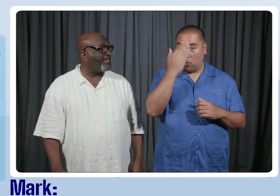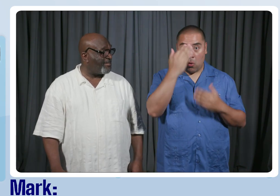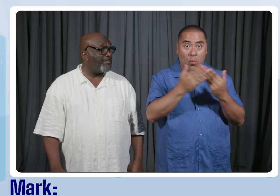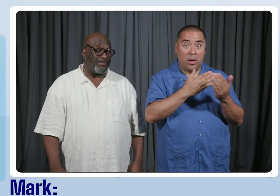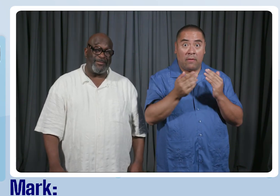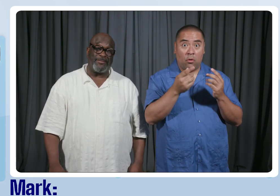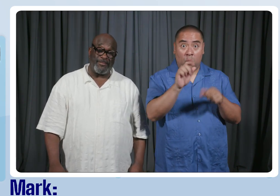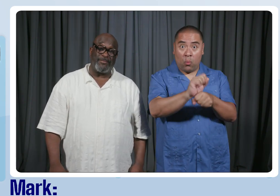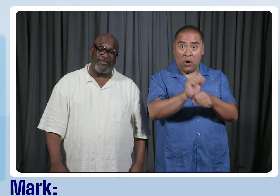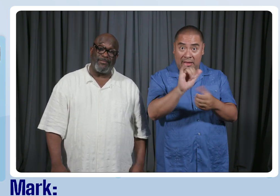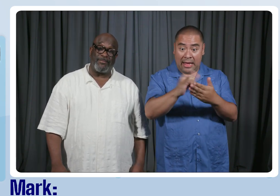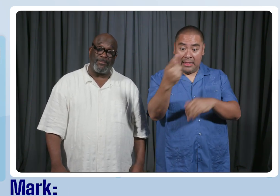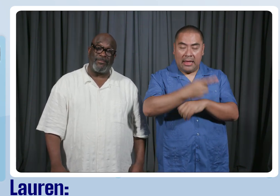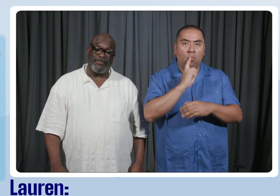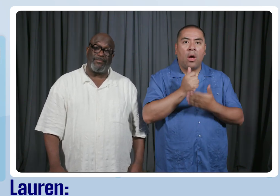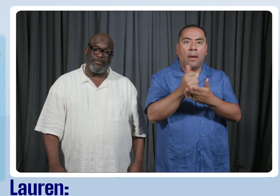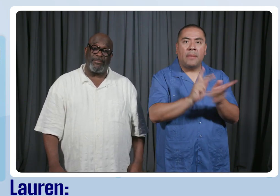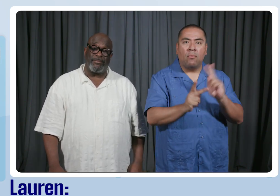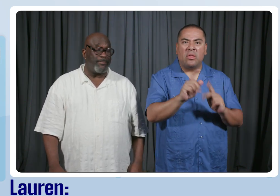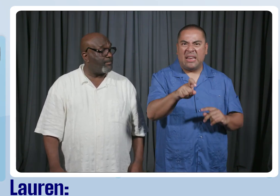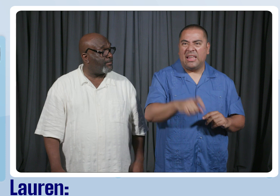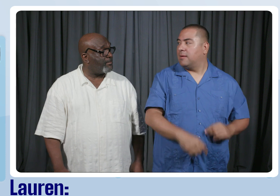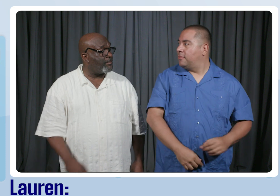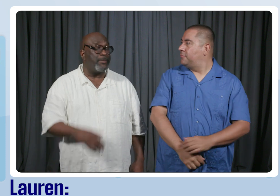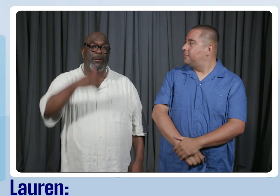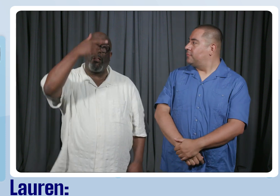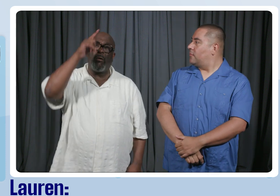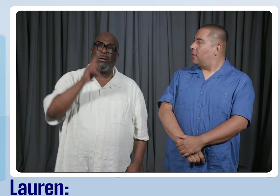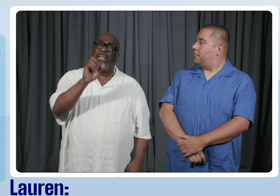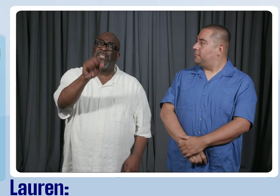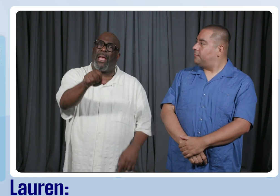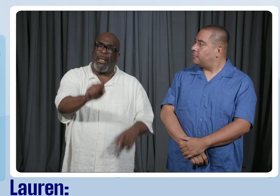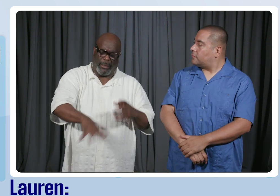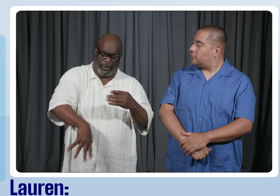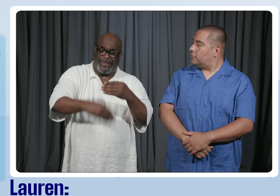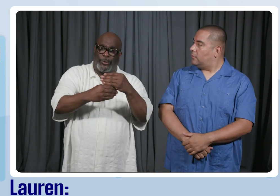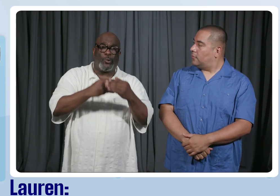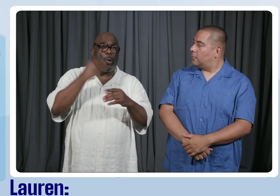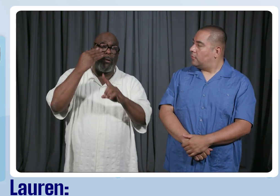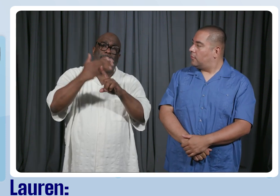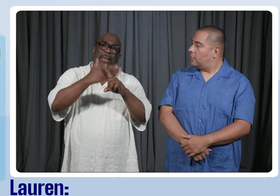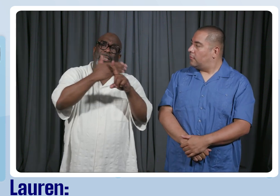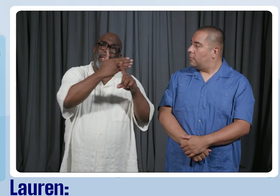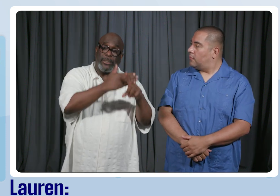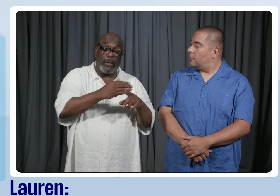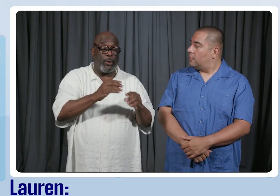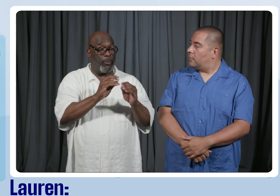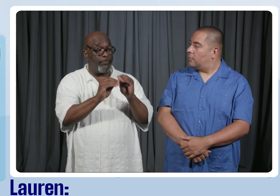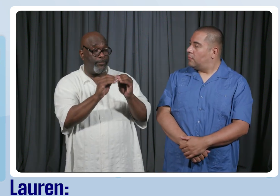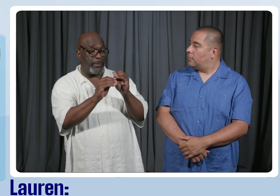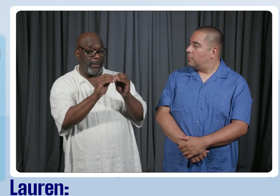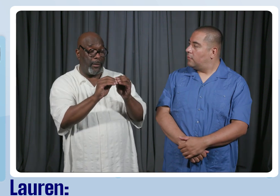do that day is helping people in need. Yeah. So in addition to the home modifications in terms of modifying a kitchen